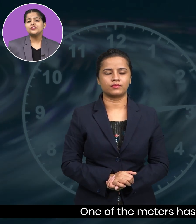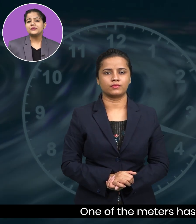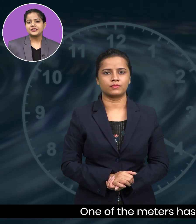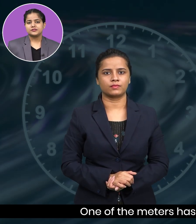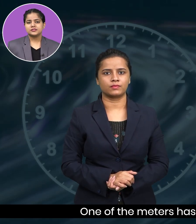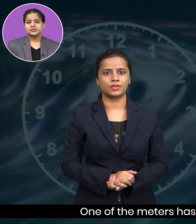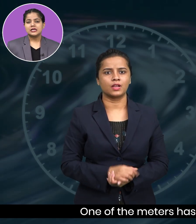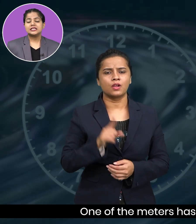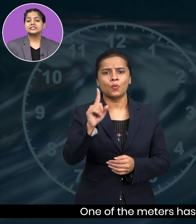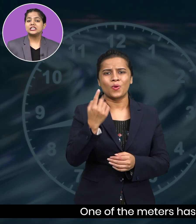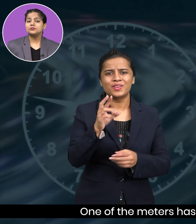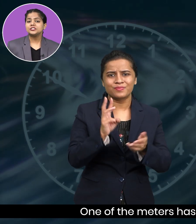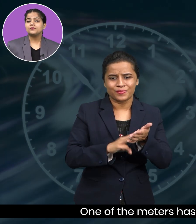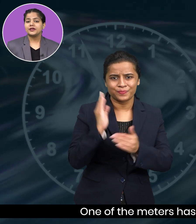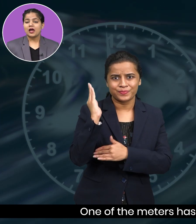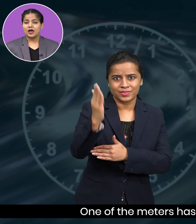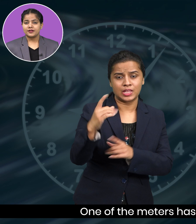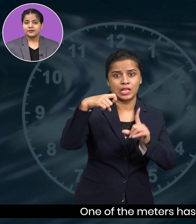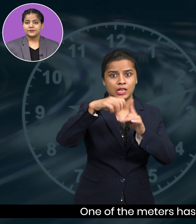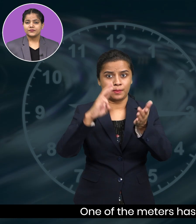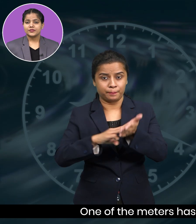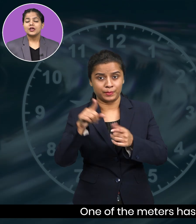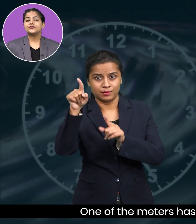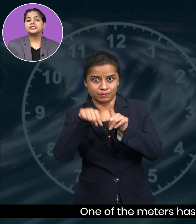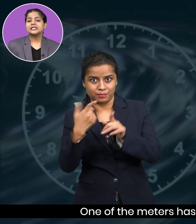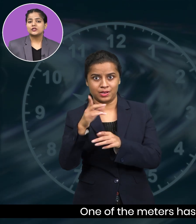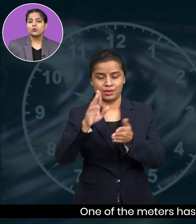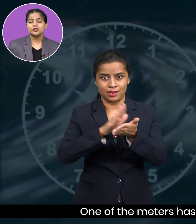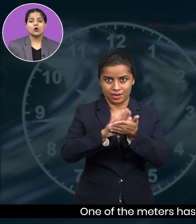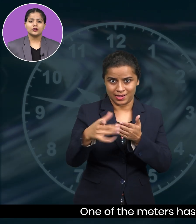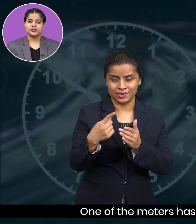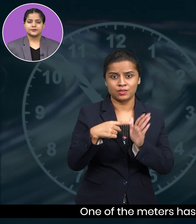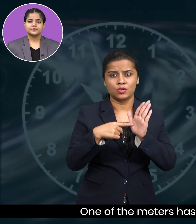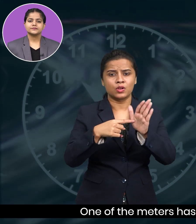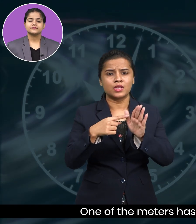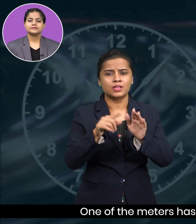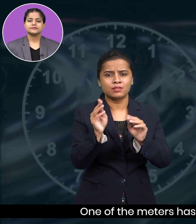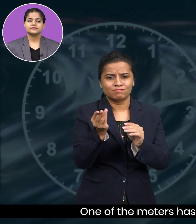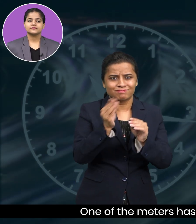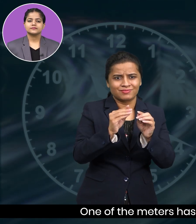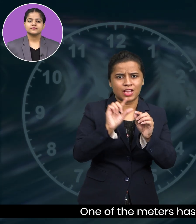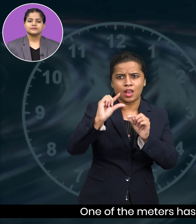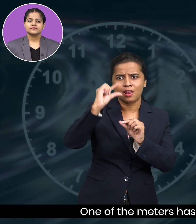One of the meters has kilometer per hour written at one corner.